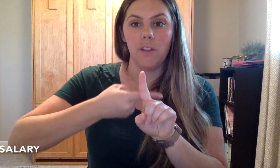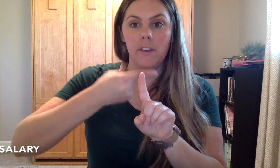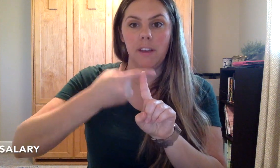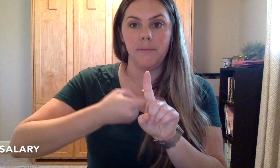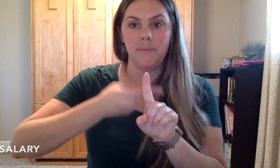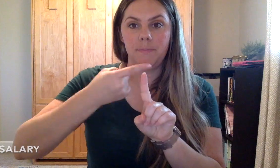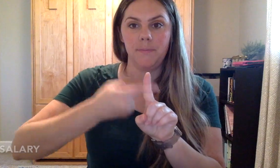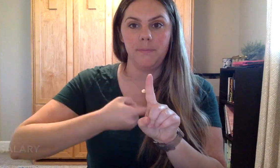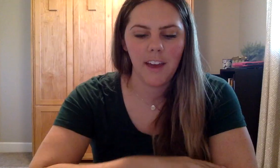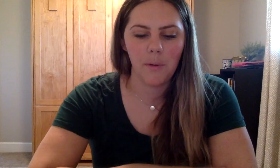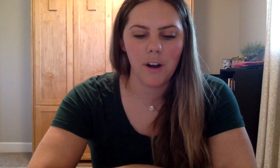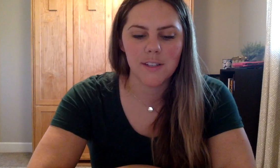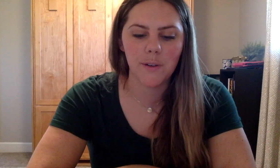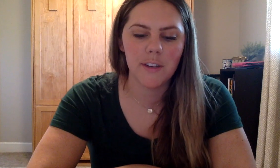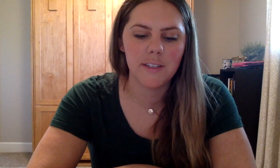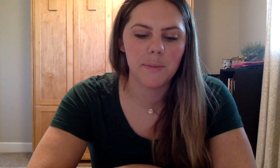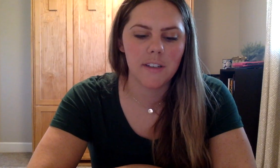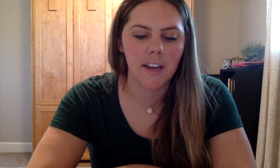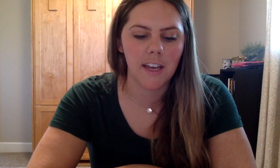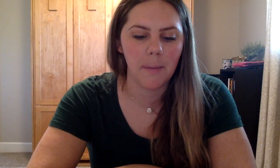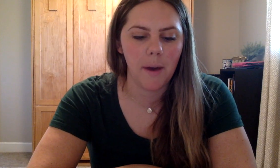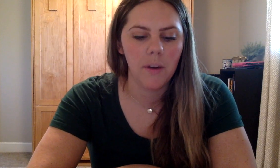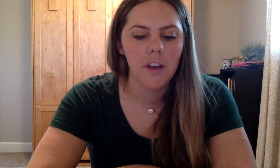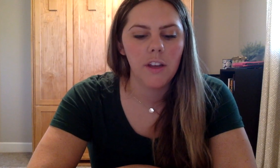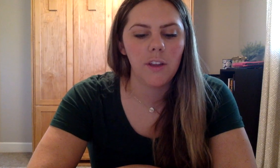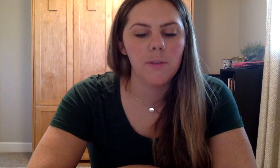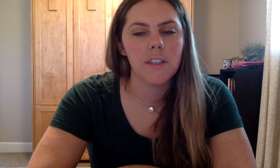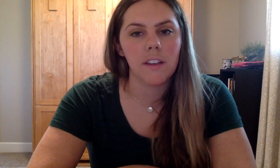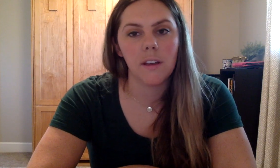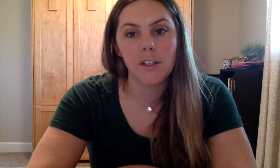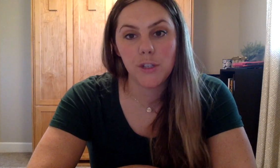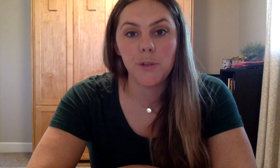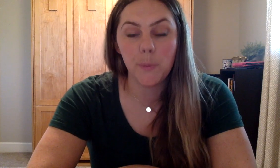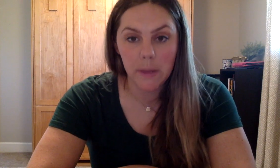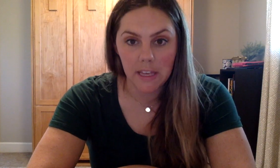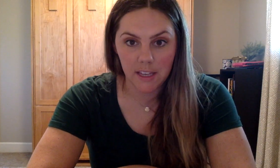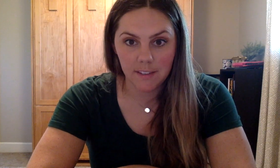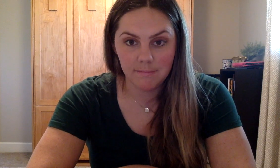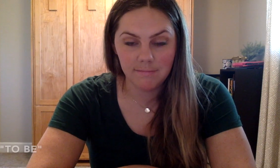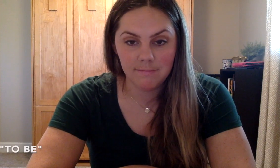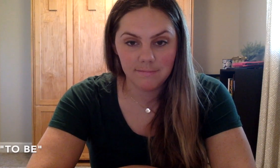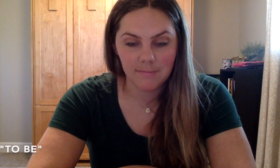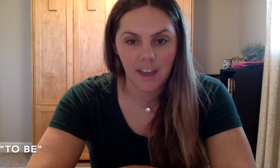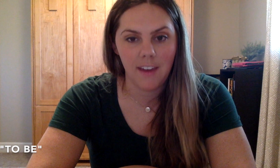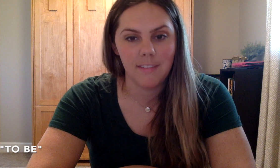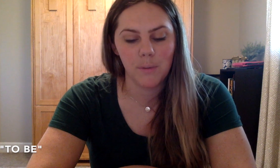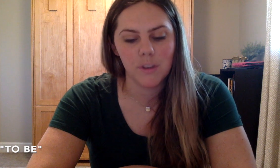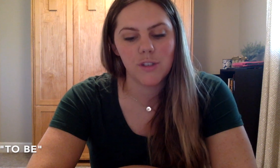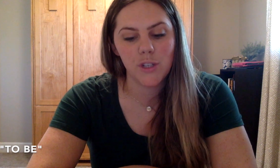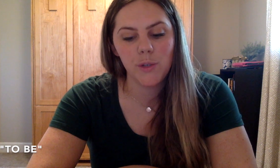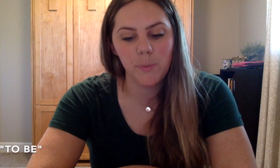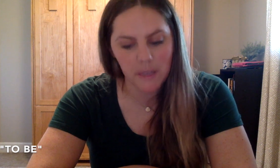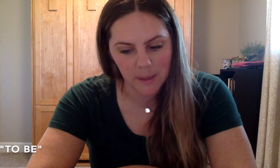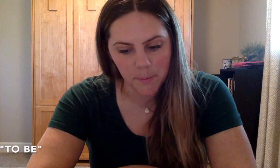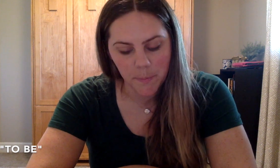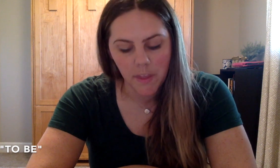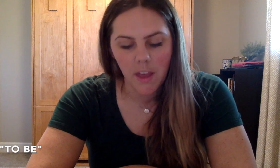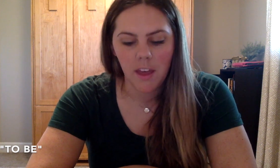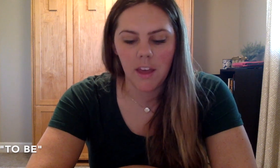salary. We're also going to be talking about using to be. Okay, the words to be.